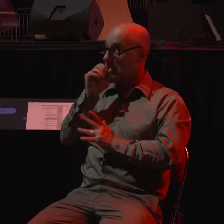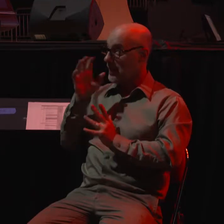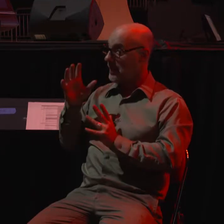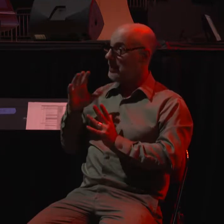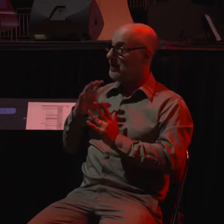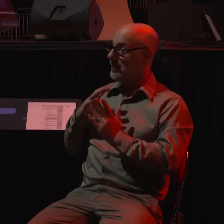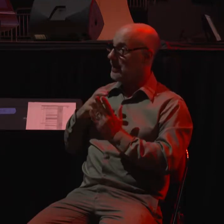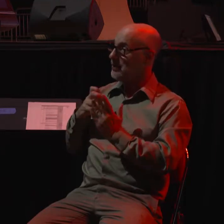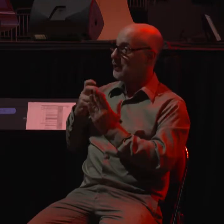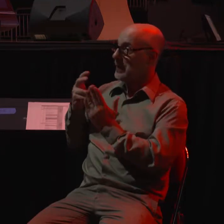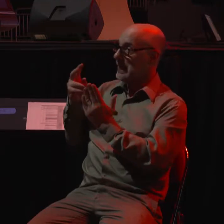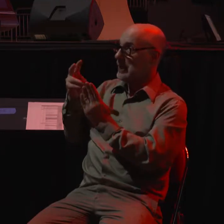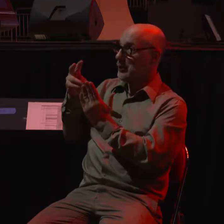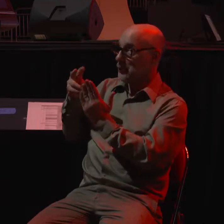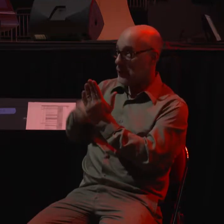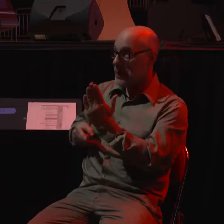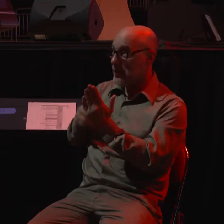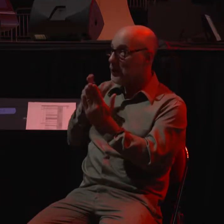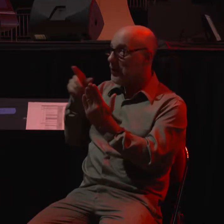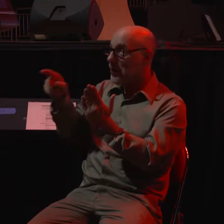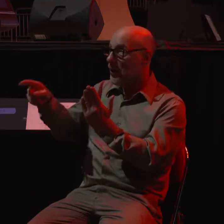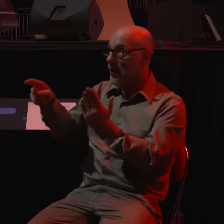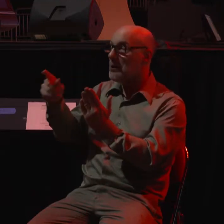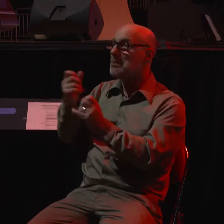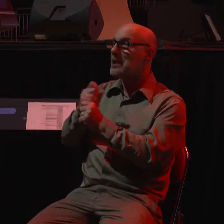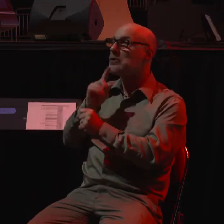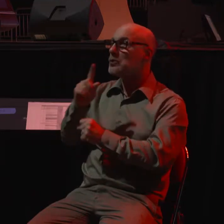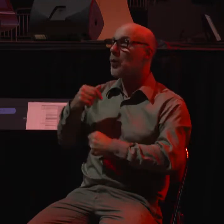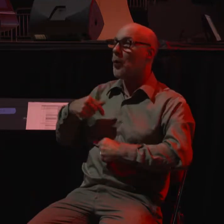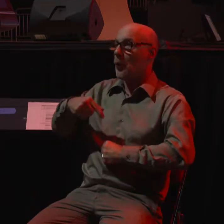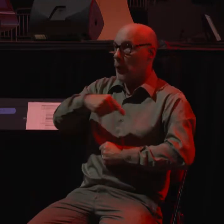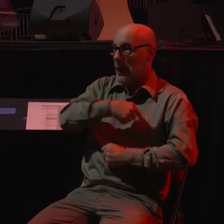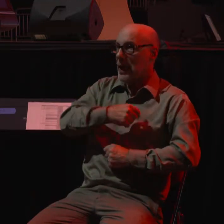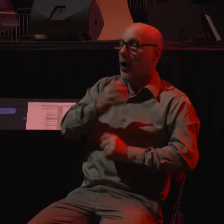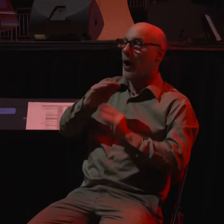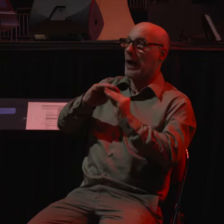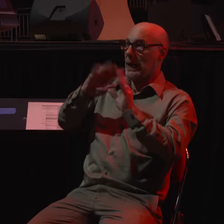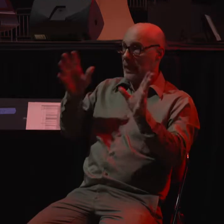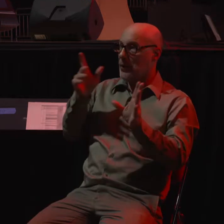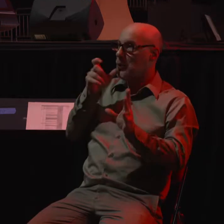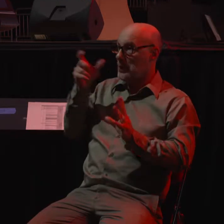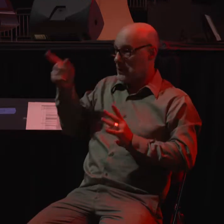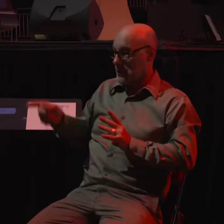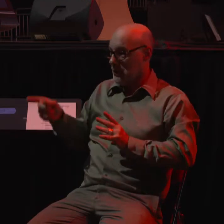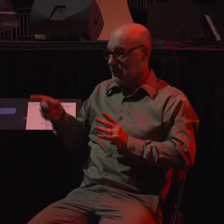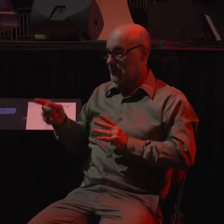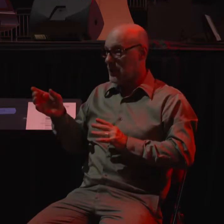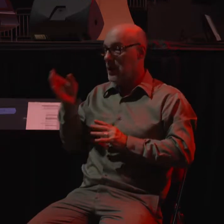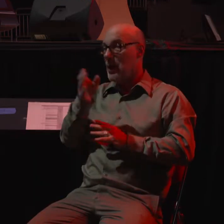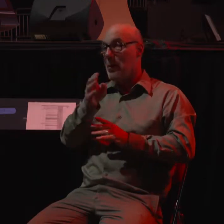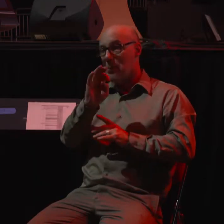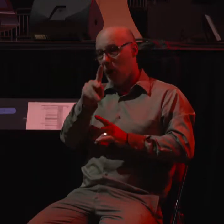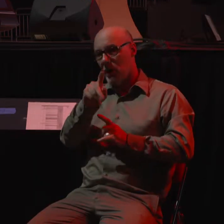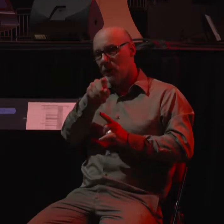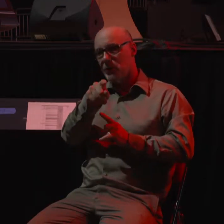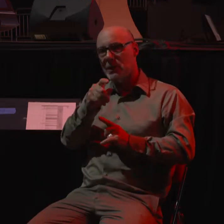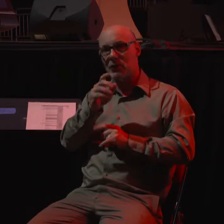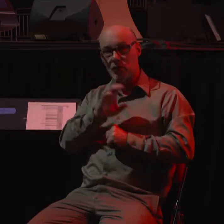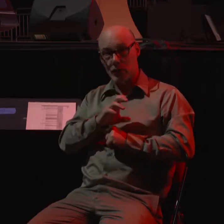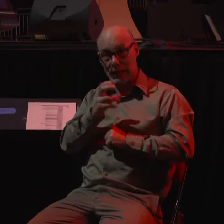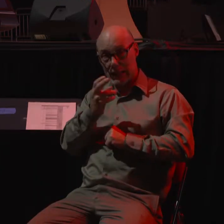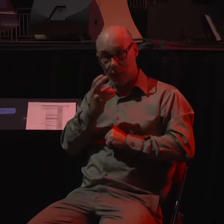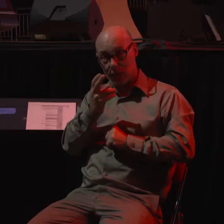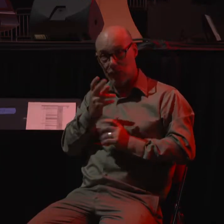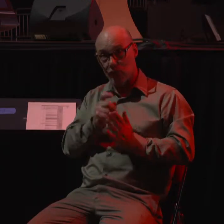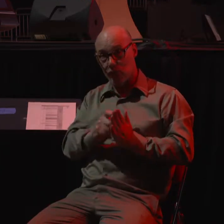that's inconsistent with who they were. Mark, any thoughts on this? You're a historian, church historian,